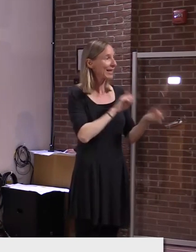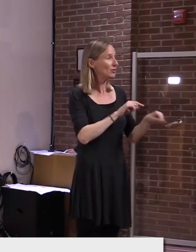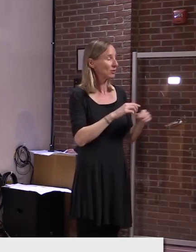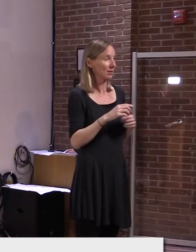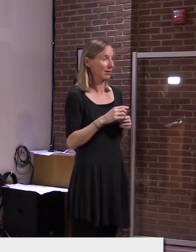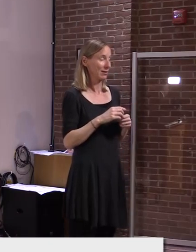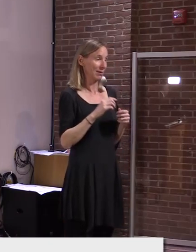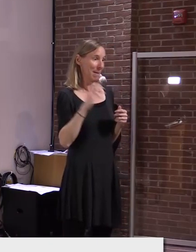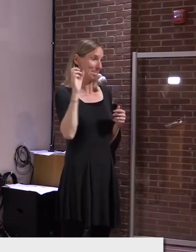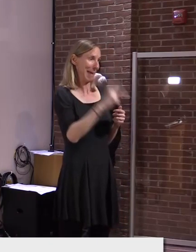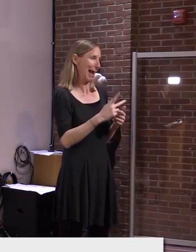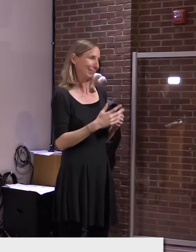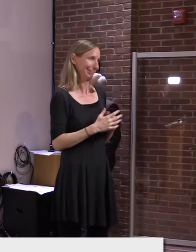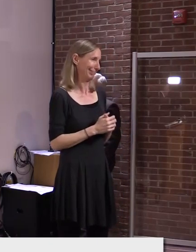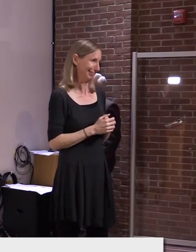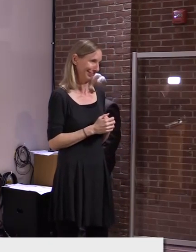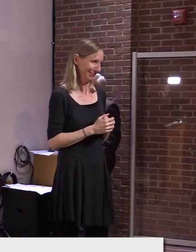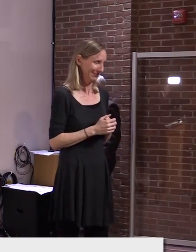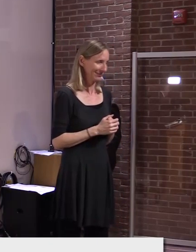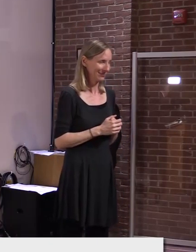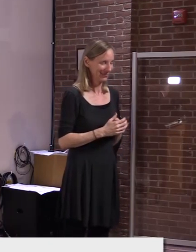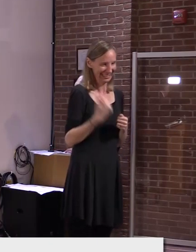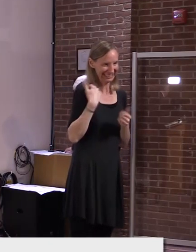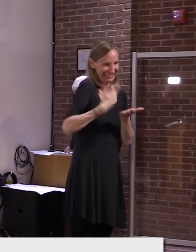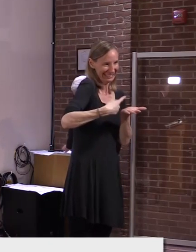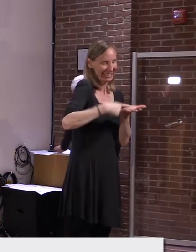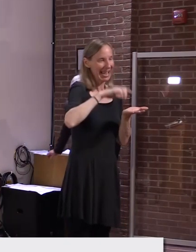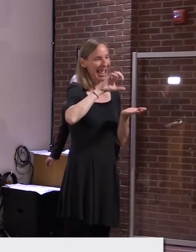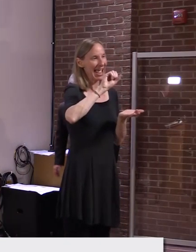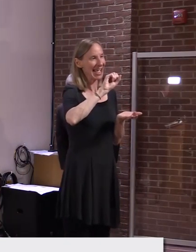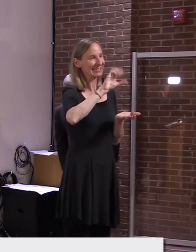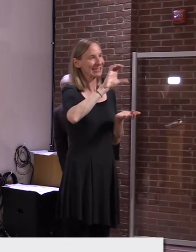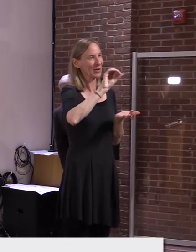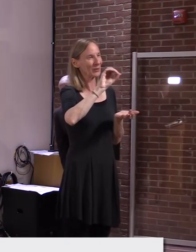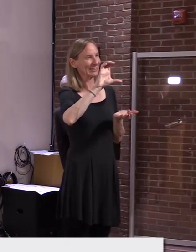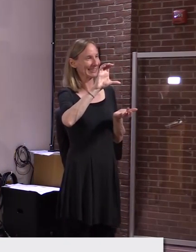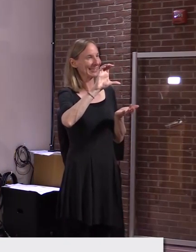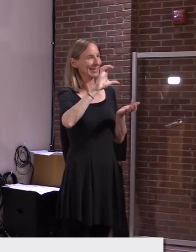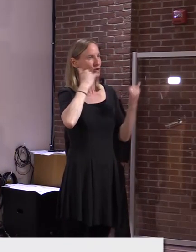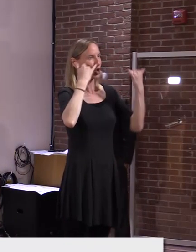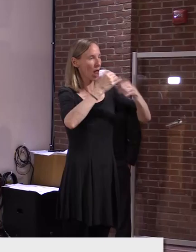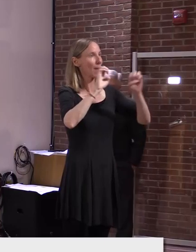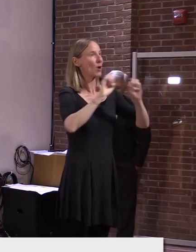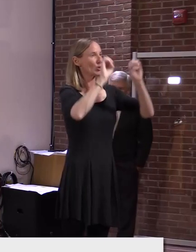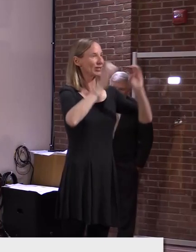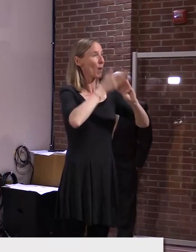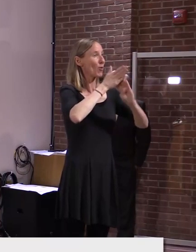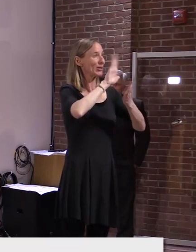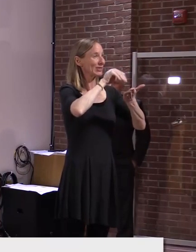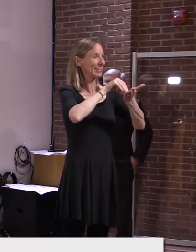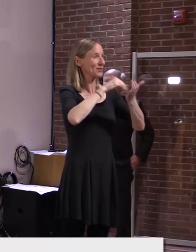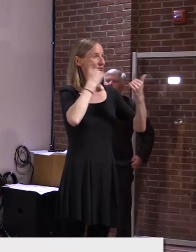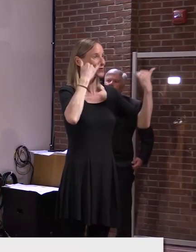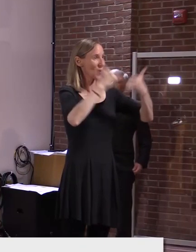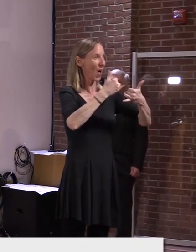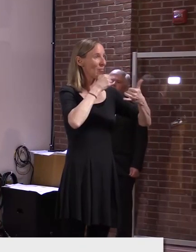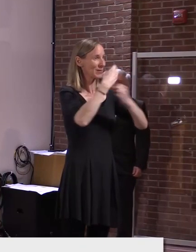fact, we were on the SEOC call this morning, the Emergency Operations Center call this morning, and there were